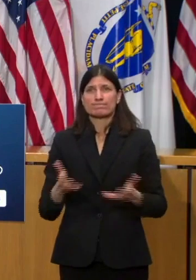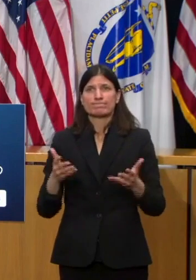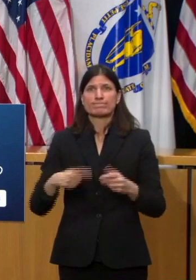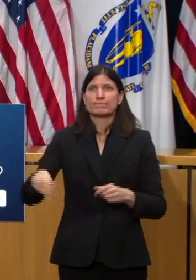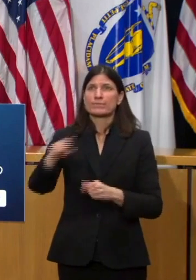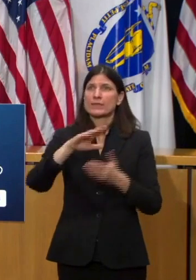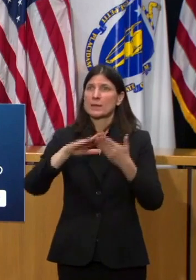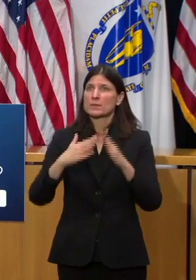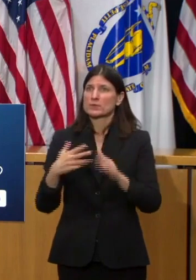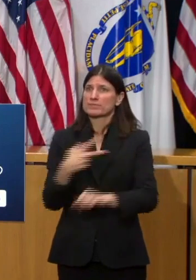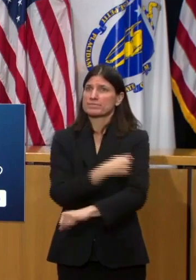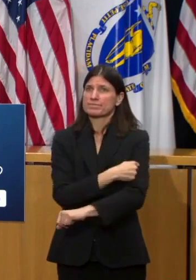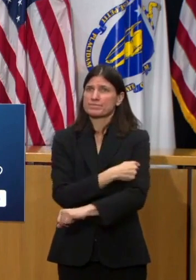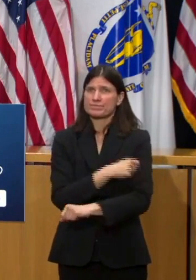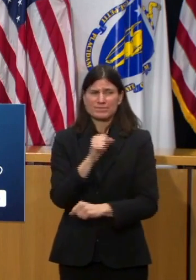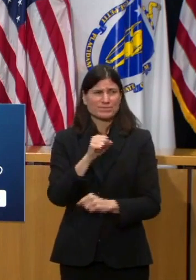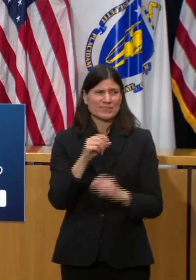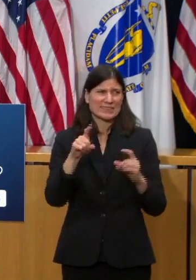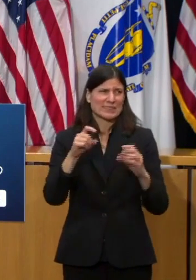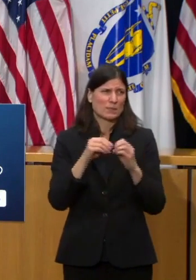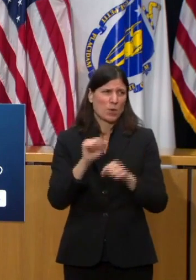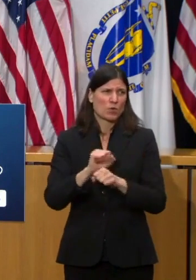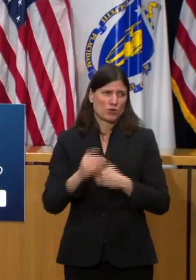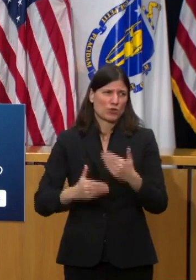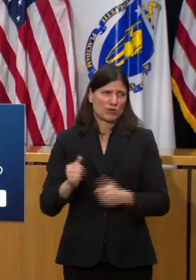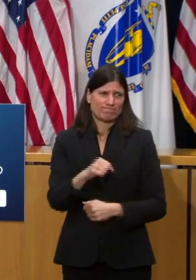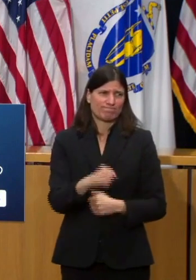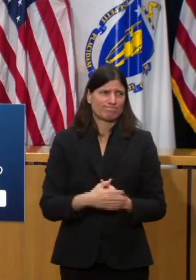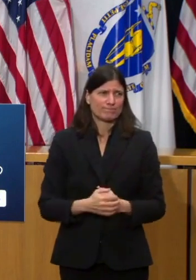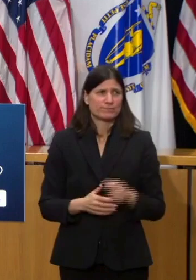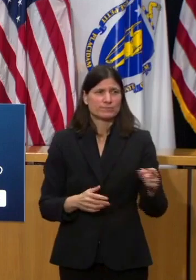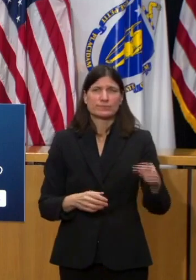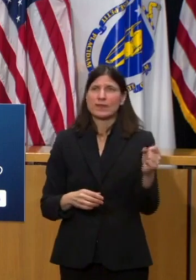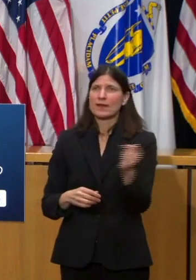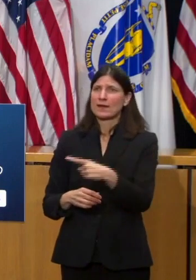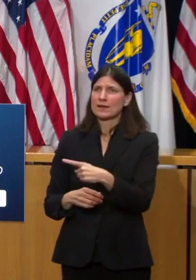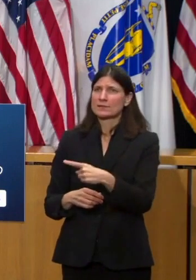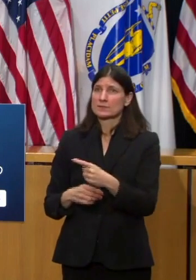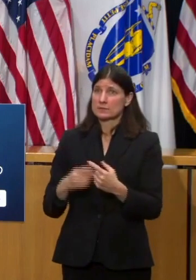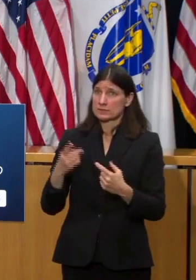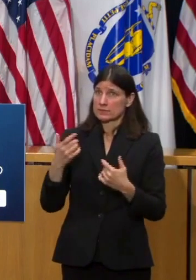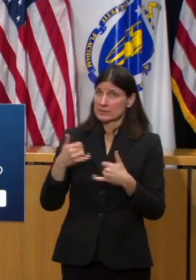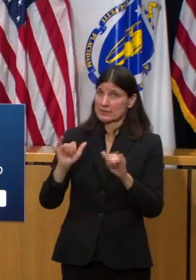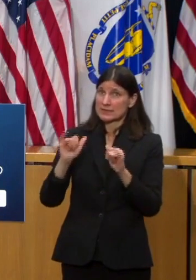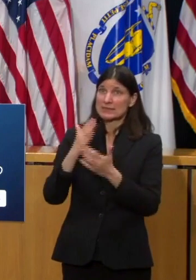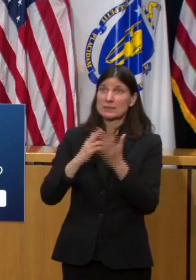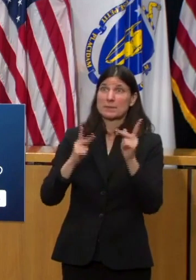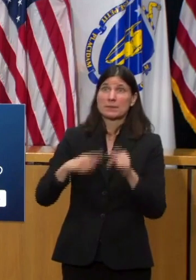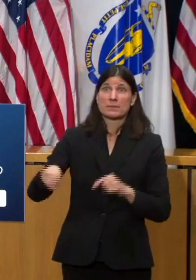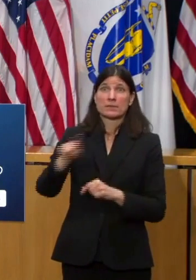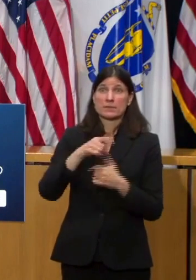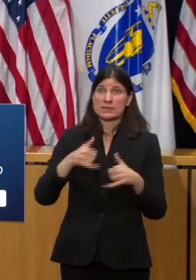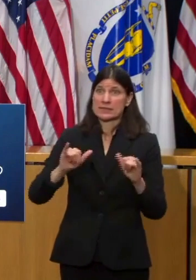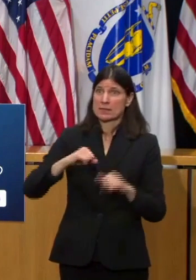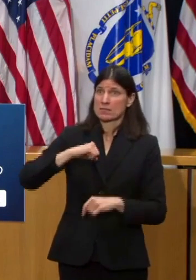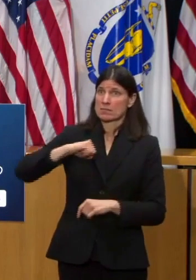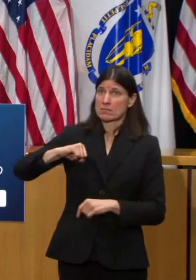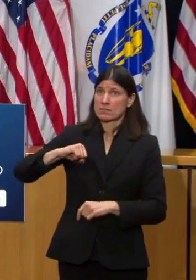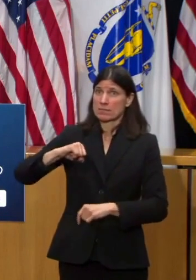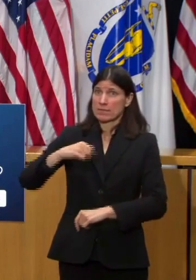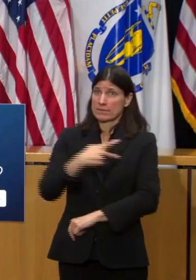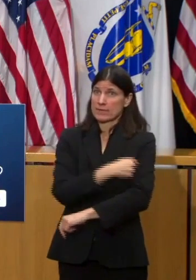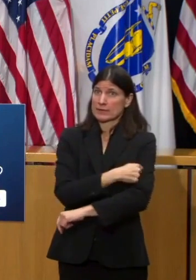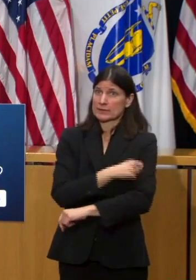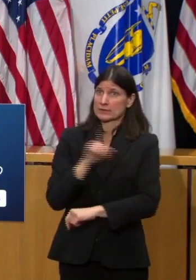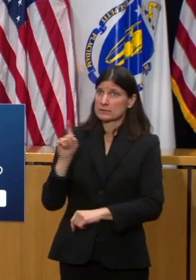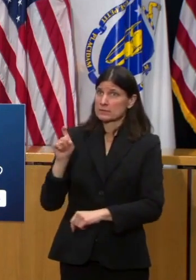agree. Is this still an issue of reluctance on some of these people to actually take the vaccine, not so much that they can't